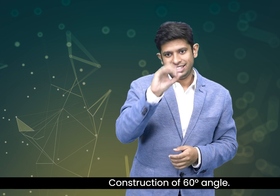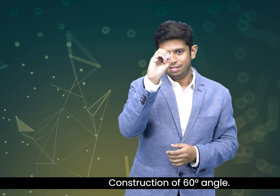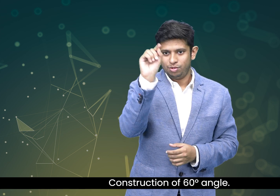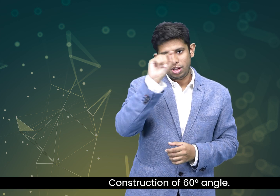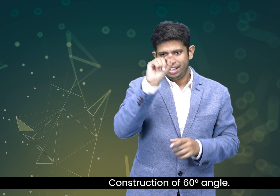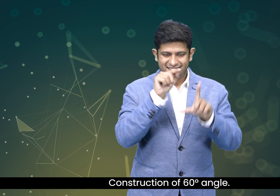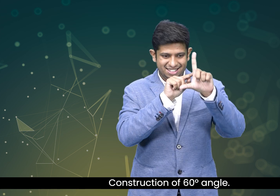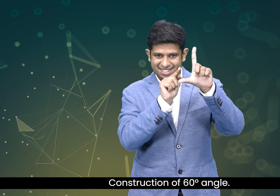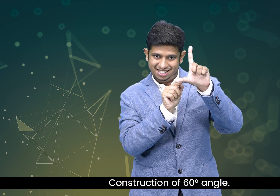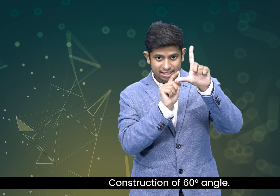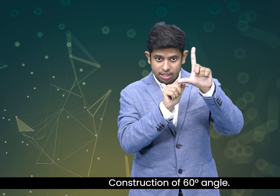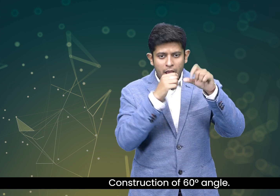Construction of 60-degree angle.